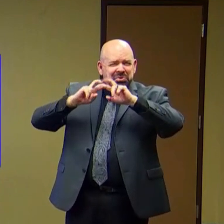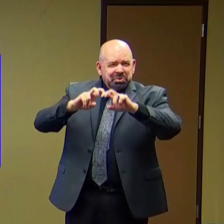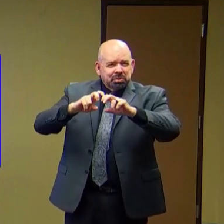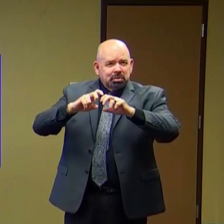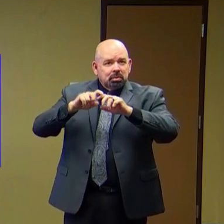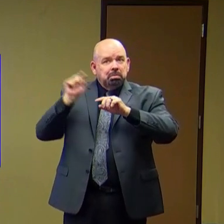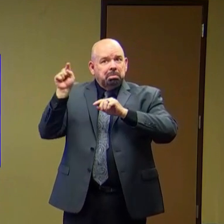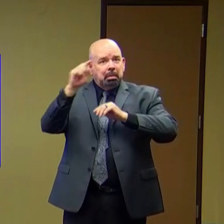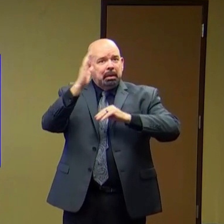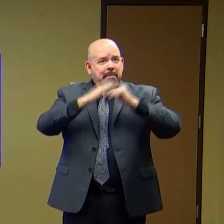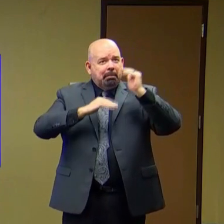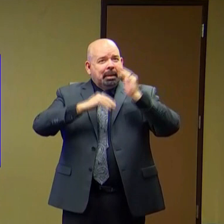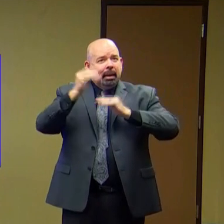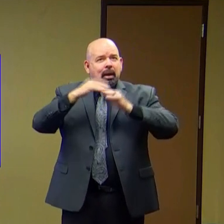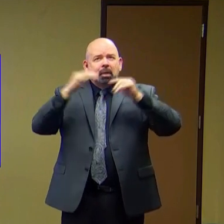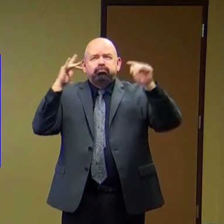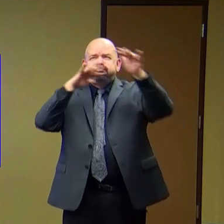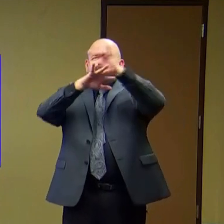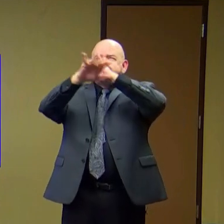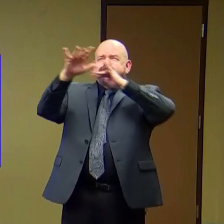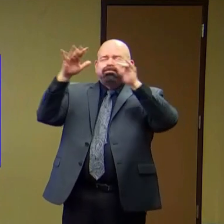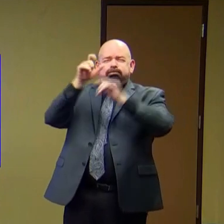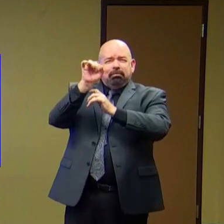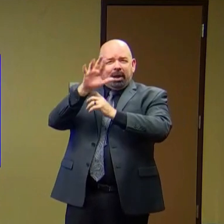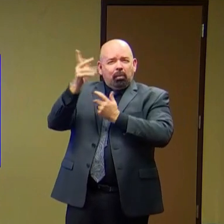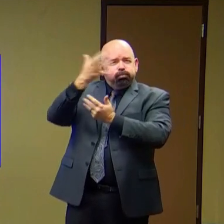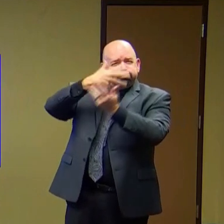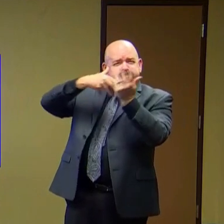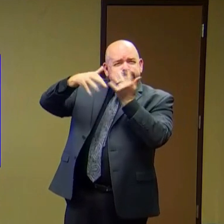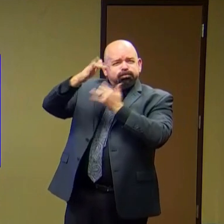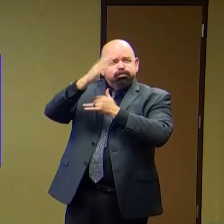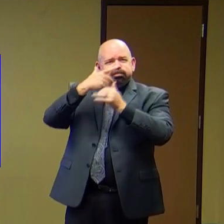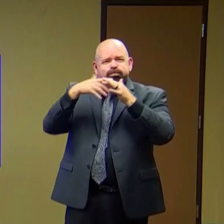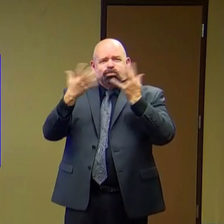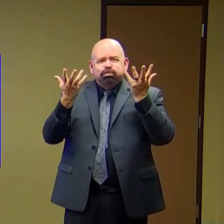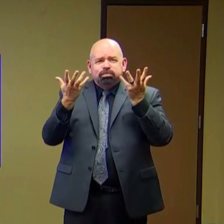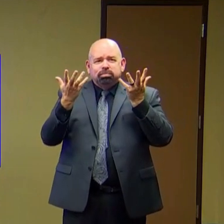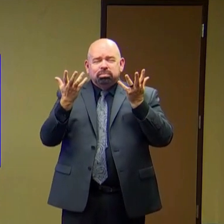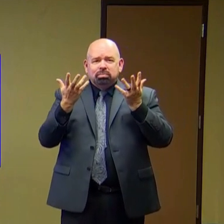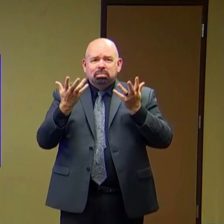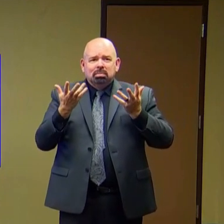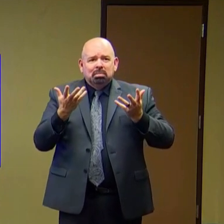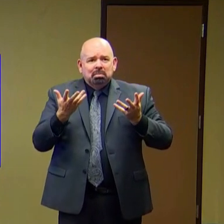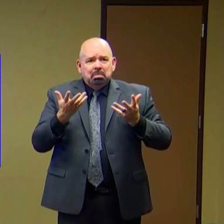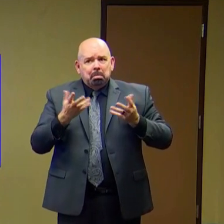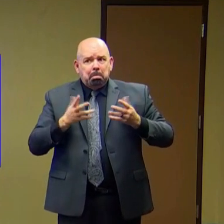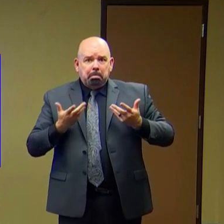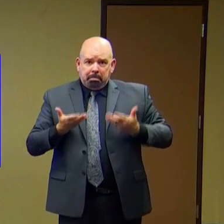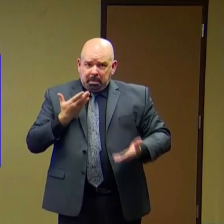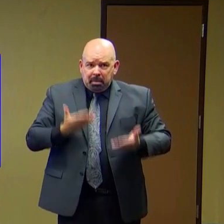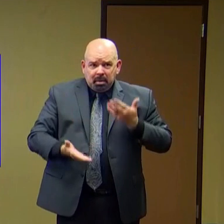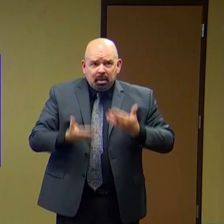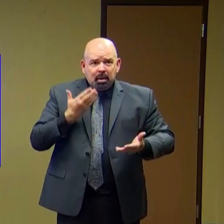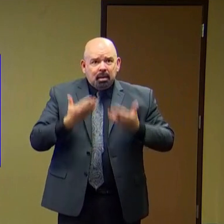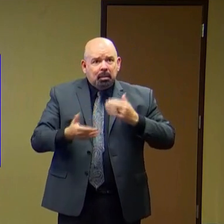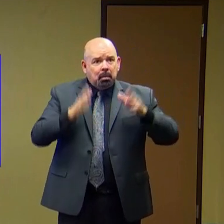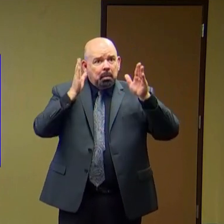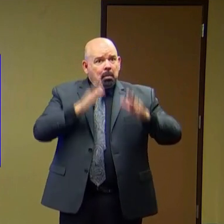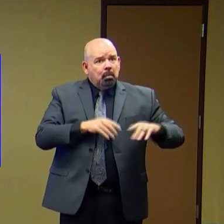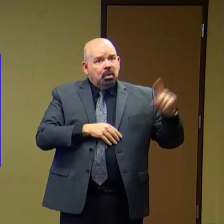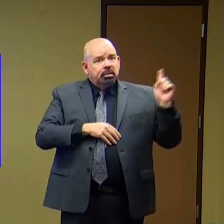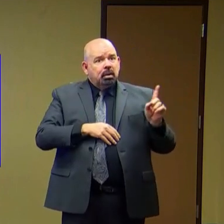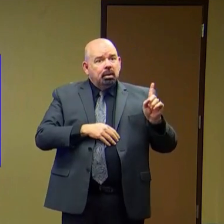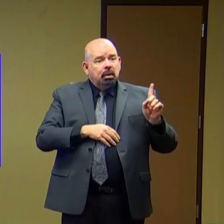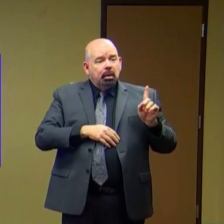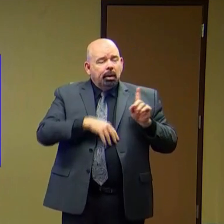areas of poor ventilation, COVID can linger in the air. So it's even possible, for you to walk past where someone else has been and